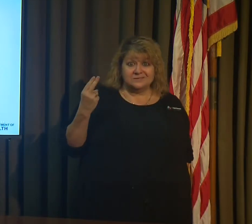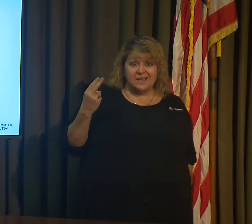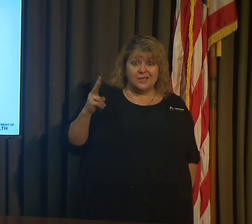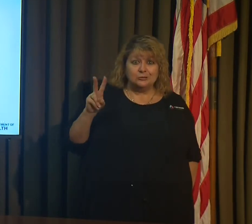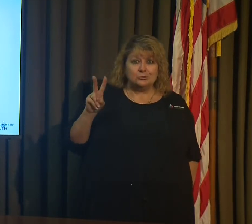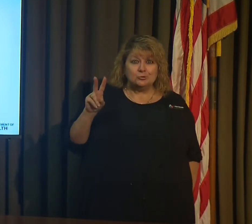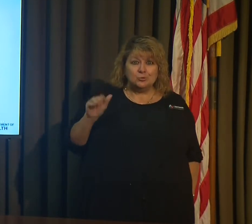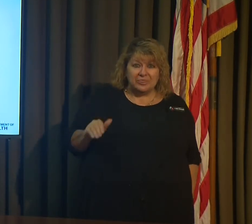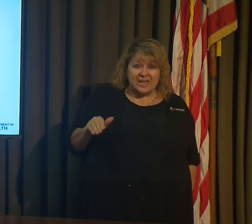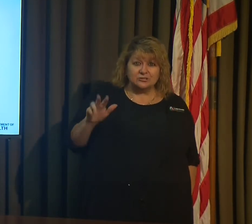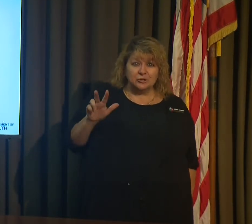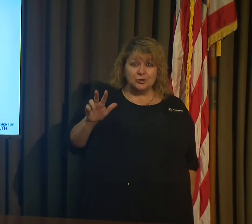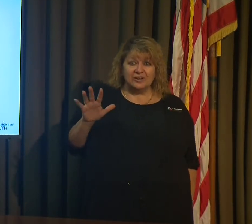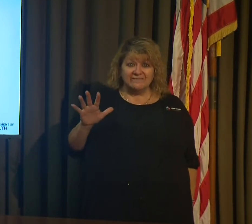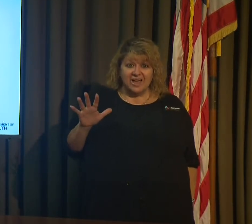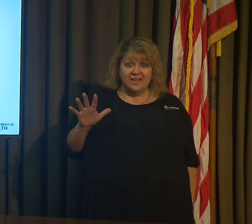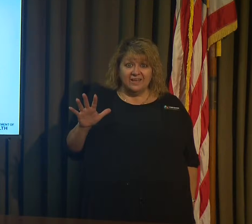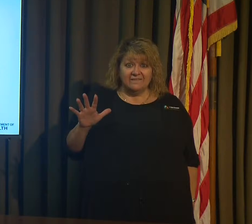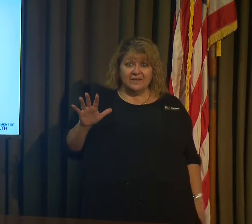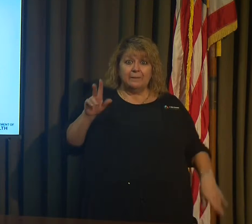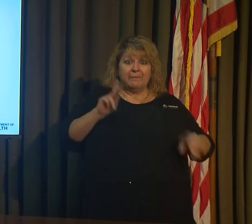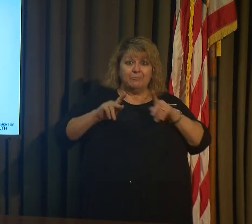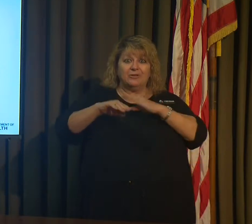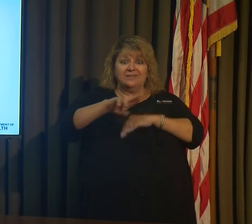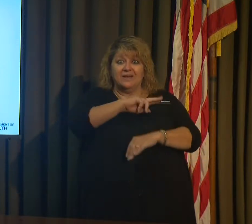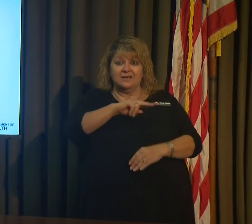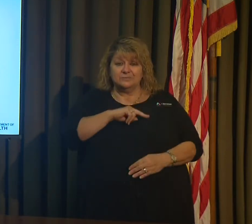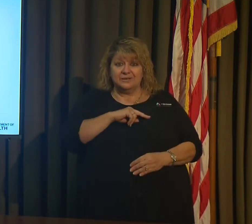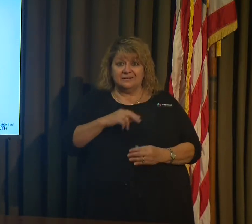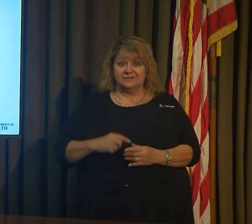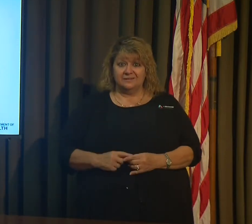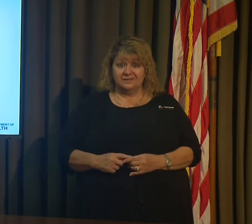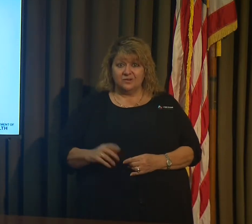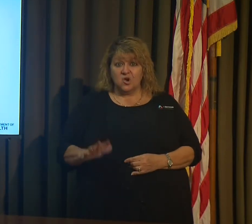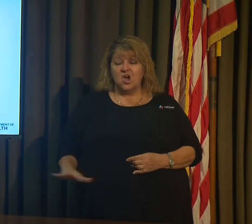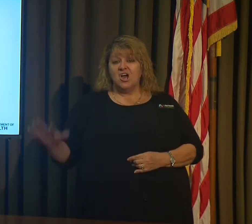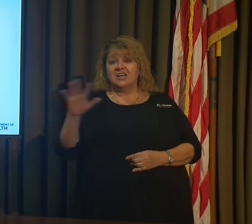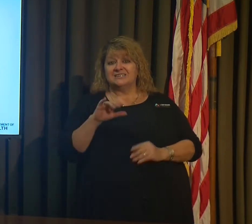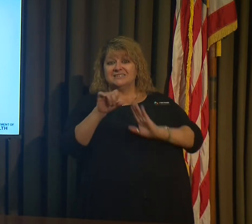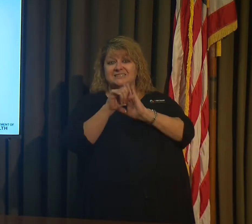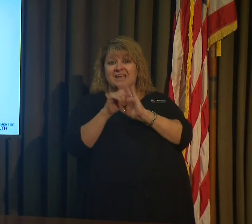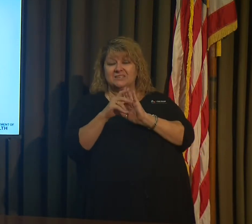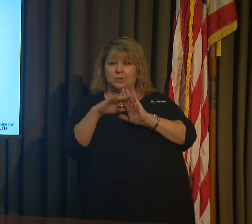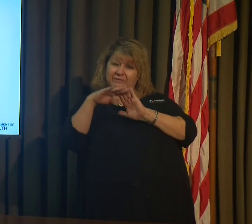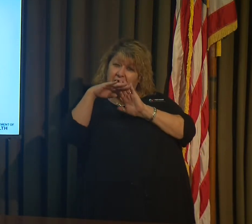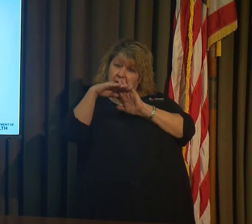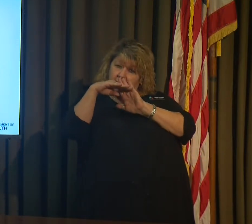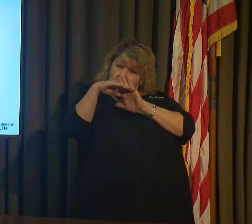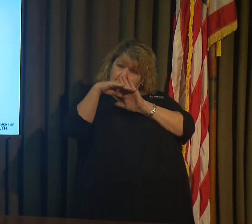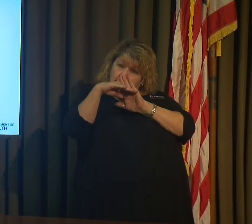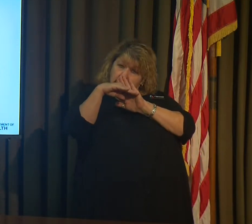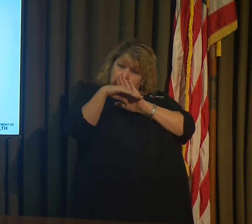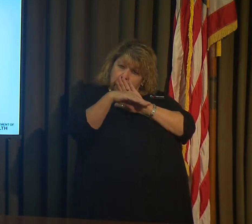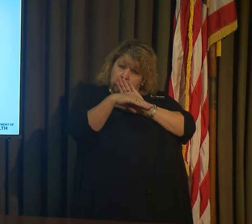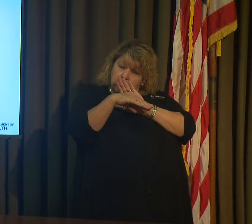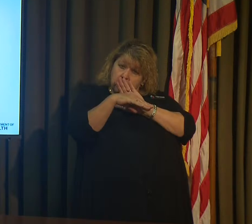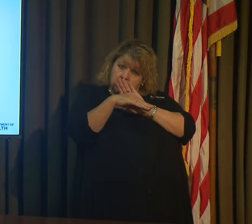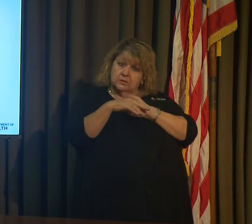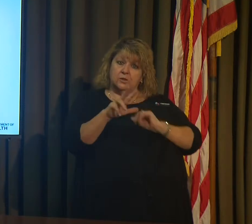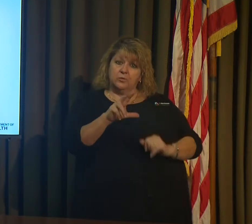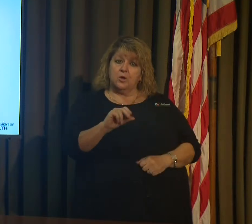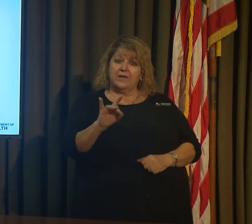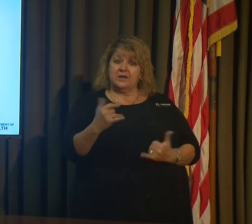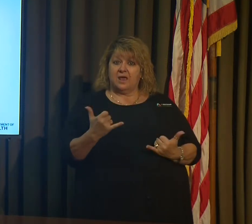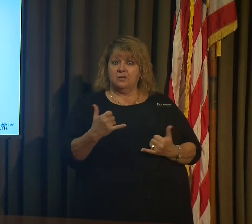of 2,035 hospitalized patients across the state. And we have gone down precipitously and steadily since